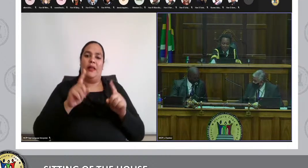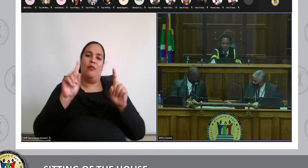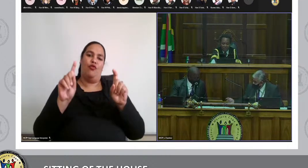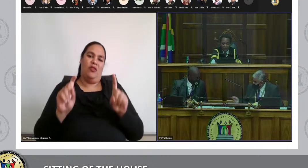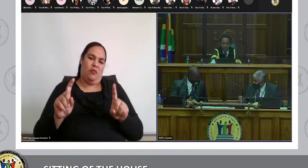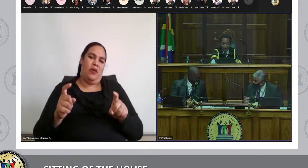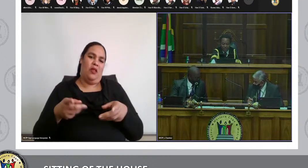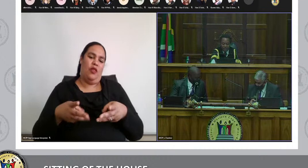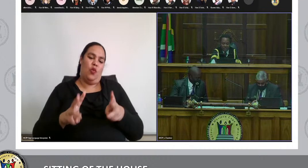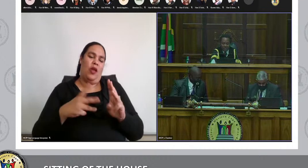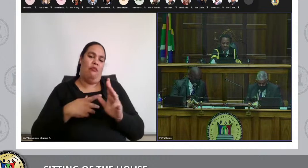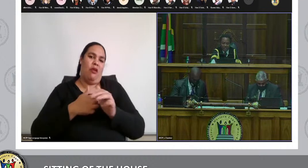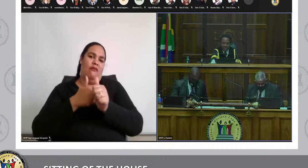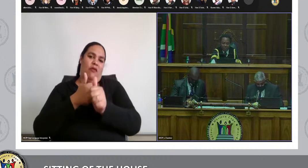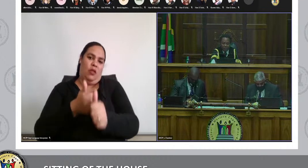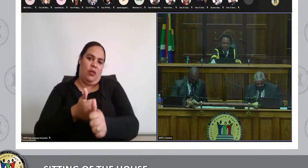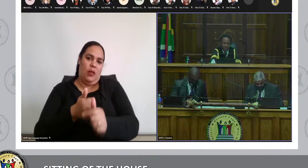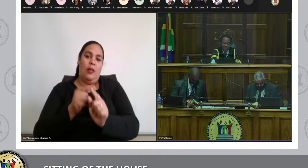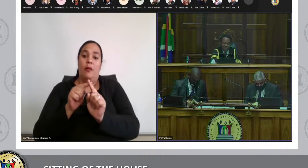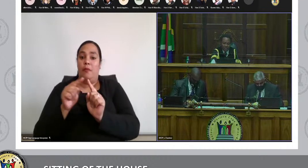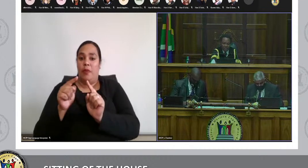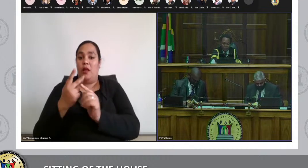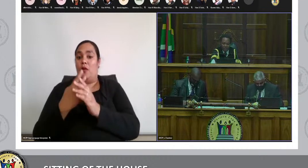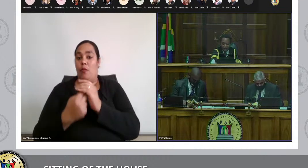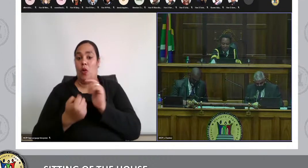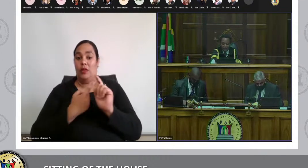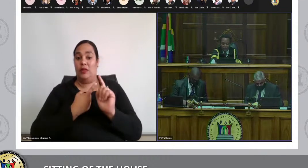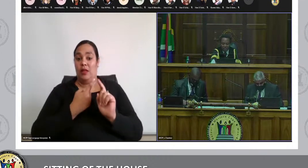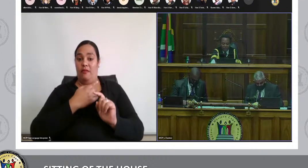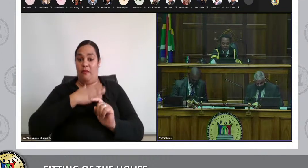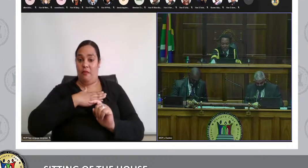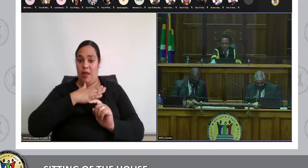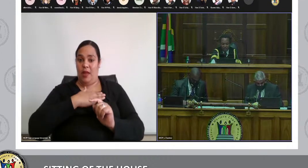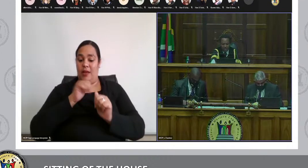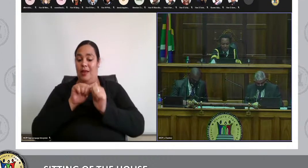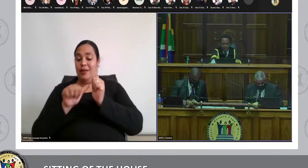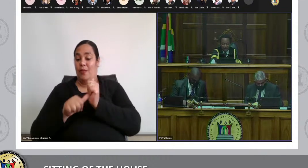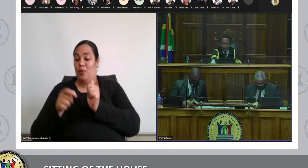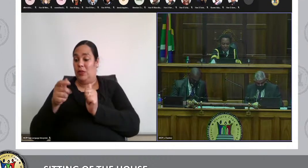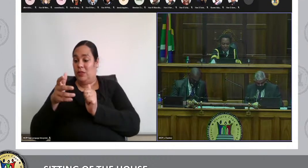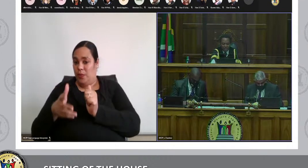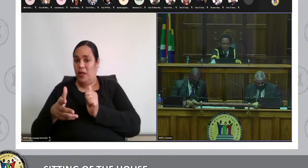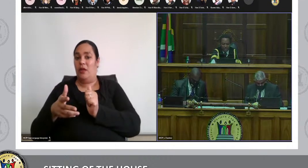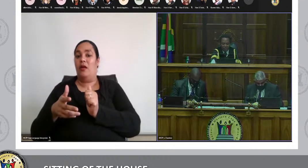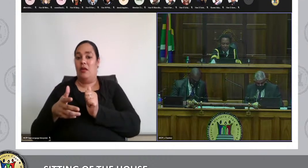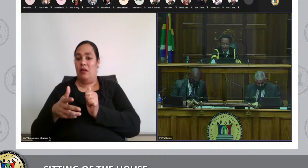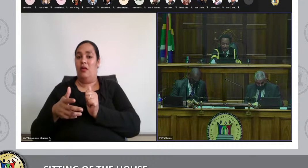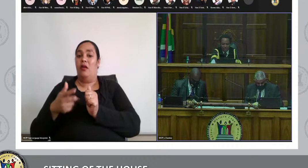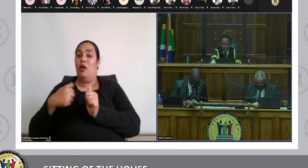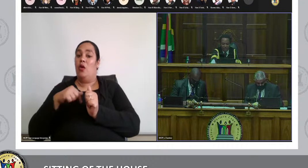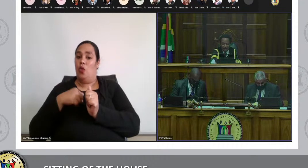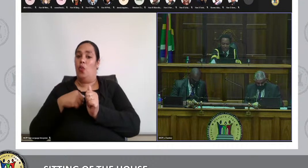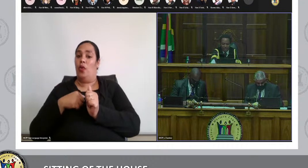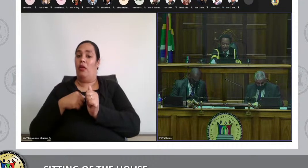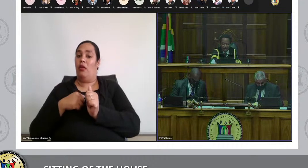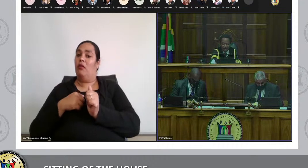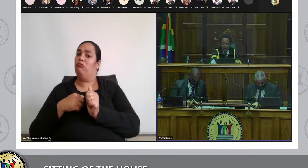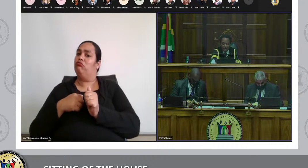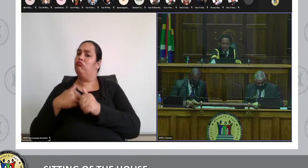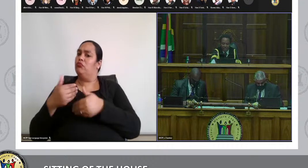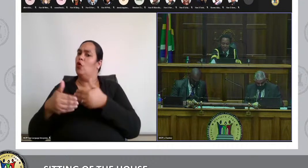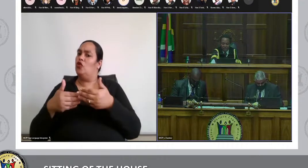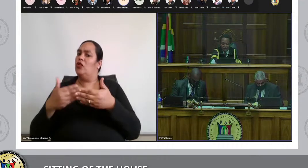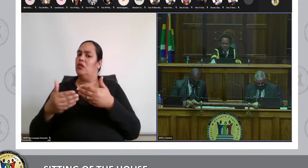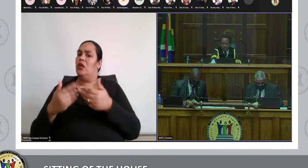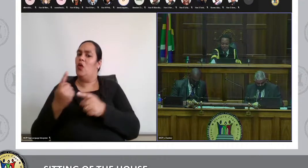I've been following. In fact, both myself and the Deputy Speaker as presiding officers, we have been consistent in that